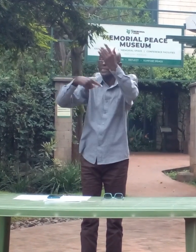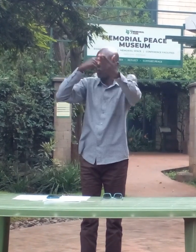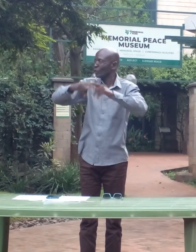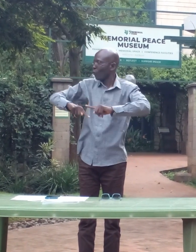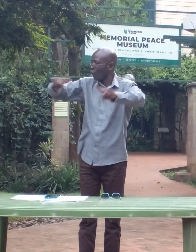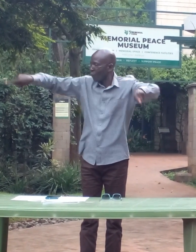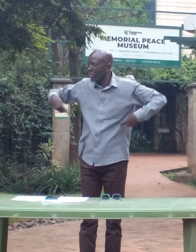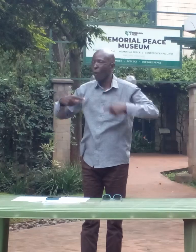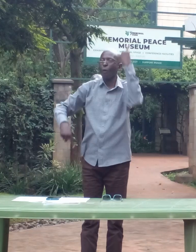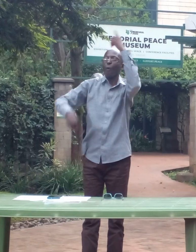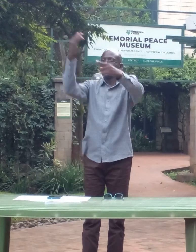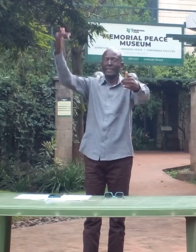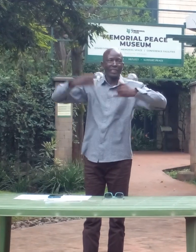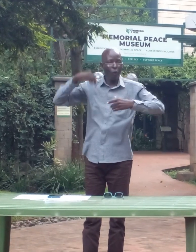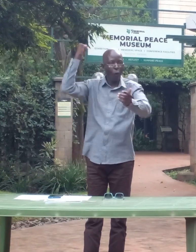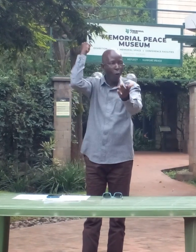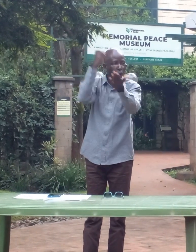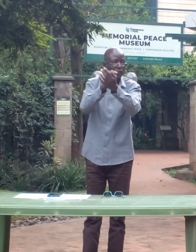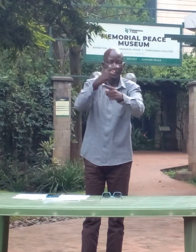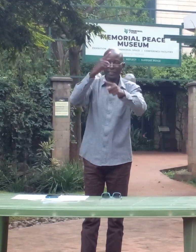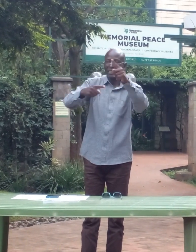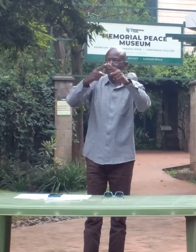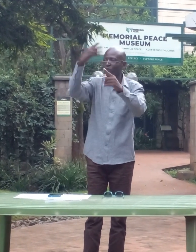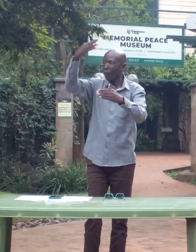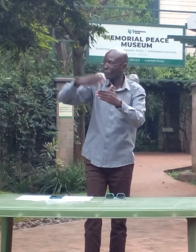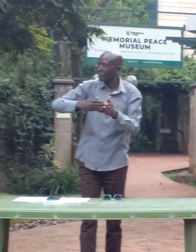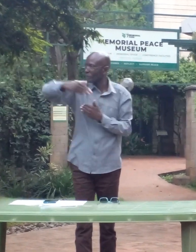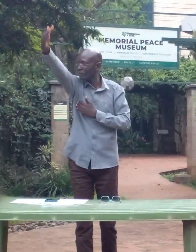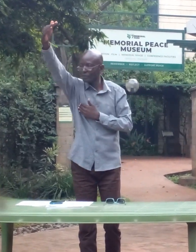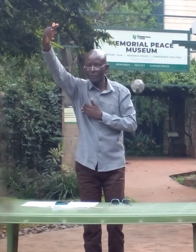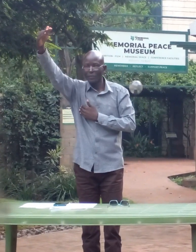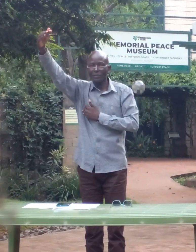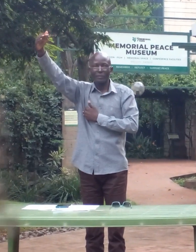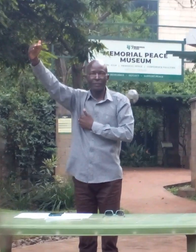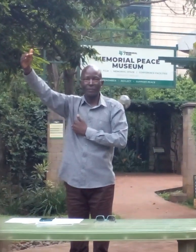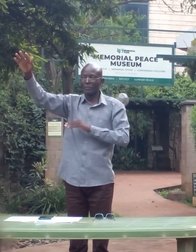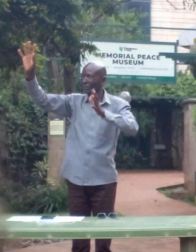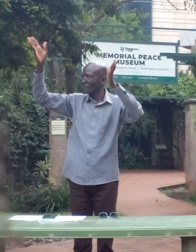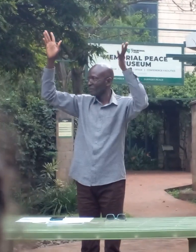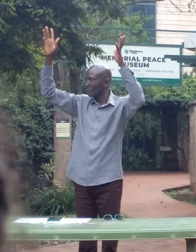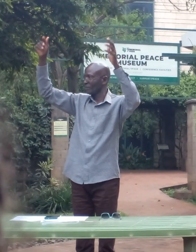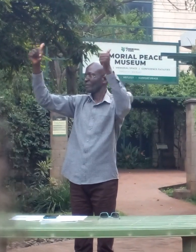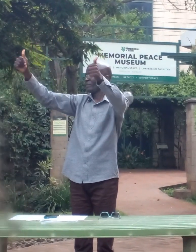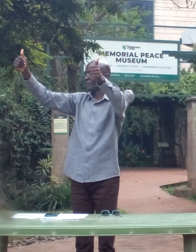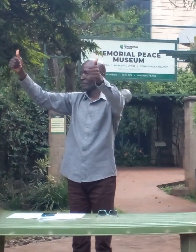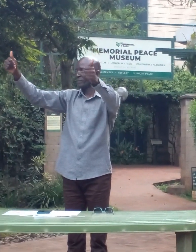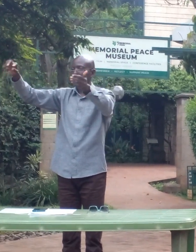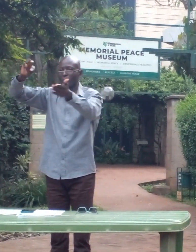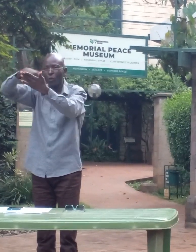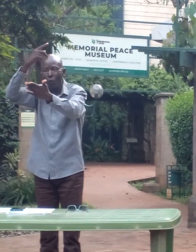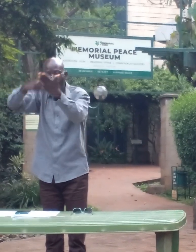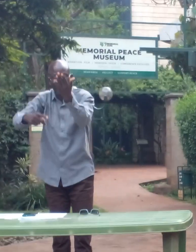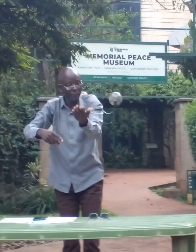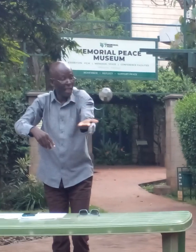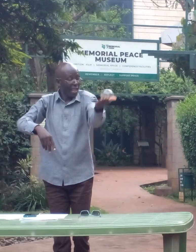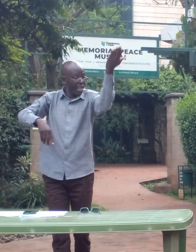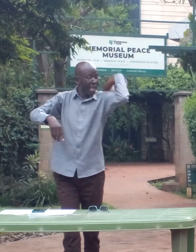the final verdict, we won. It was yesterday, it was in our favor.